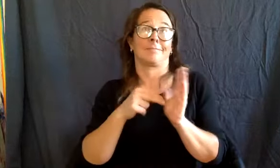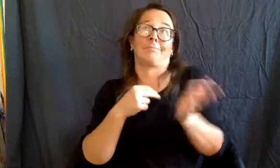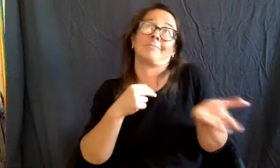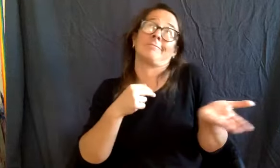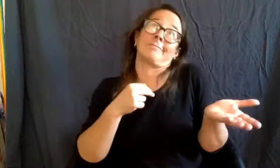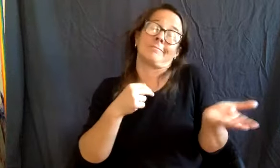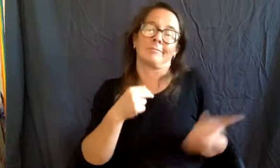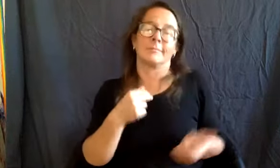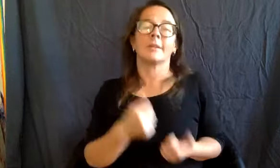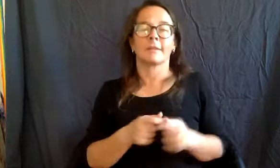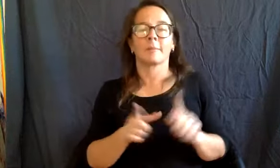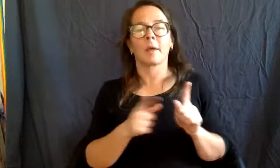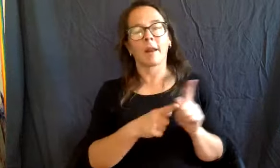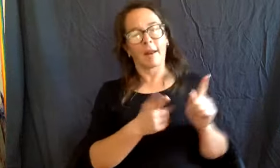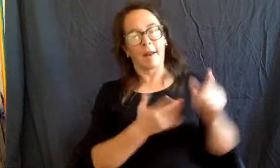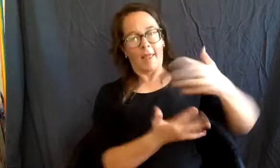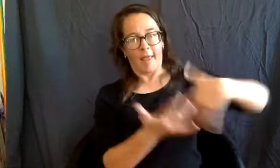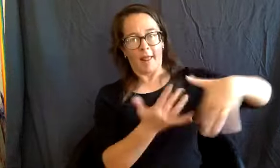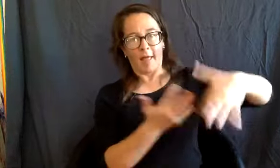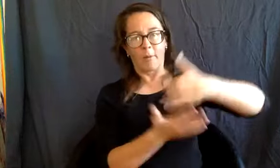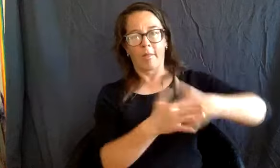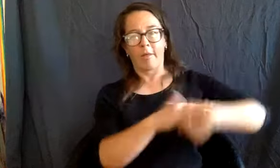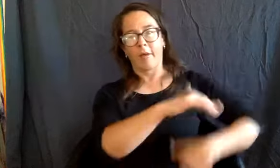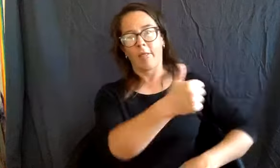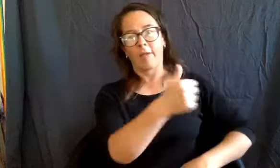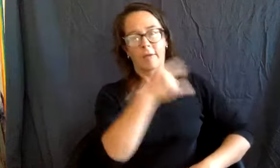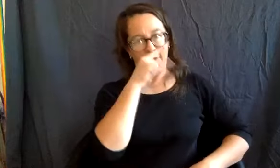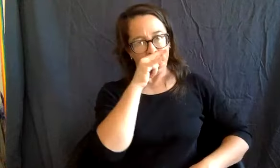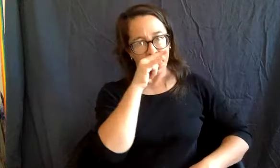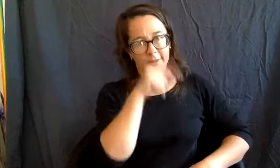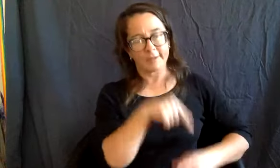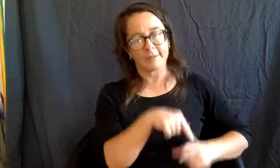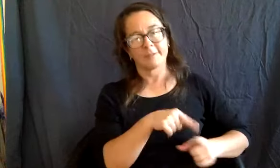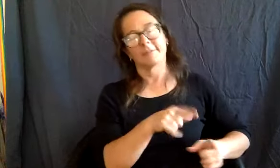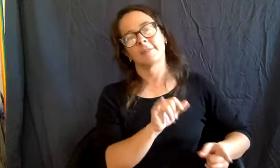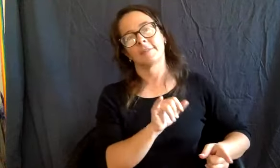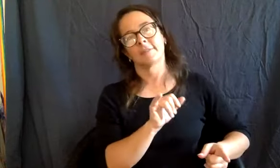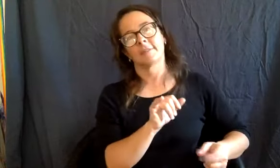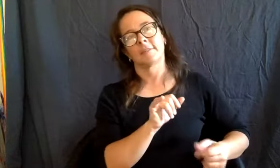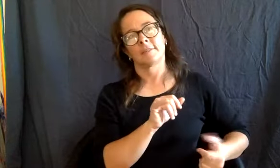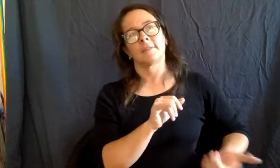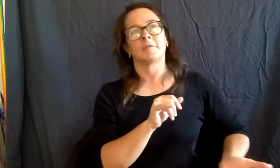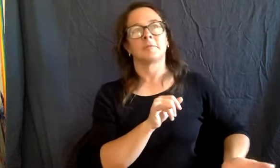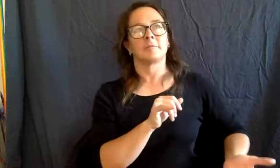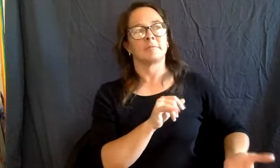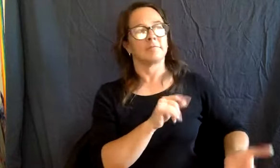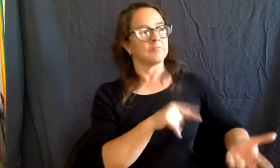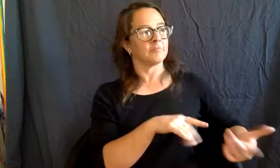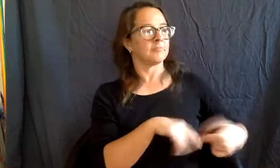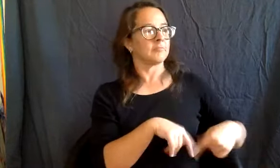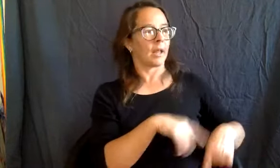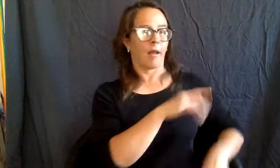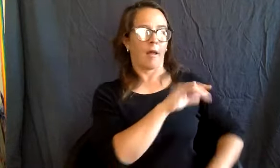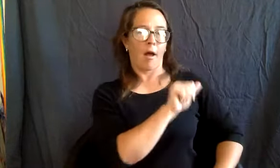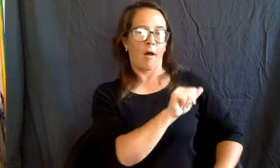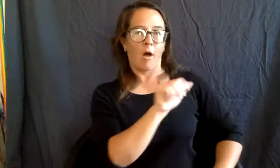and always had meetings at the house and stuff like that, and growing up in AA, it was always something archaic to me. I